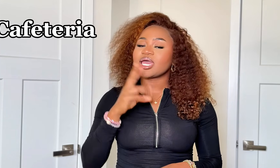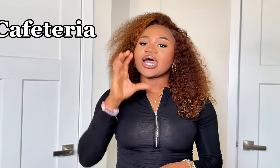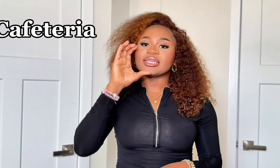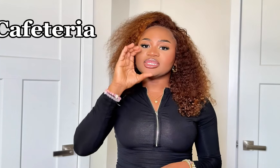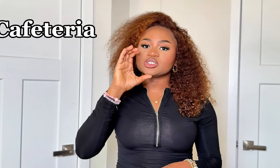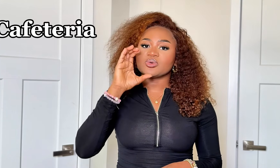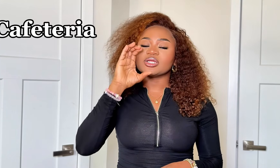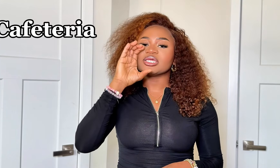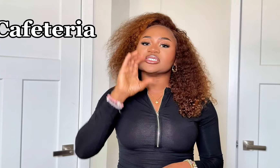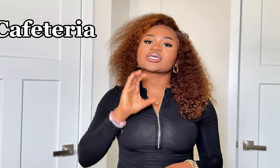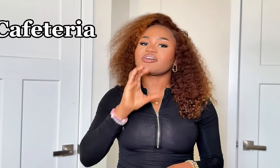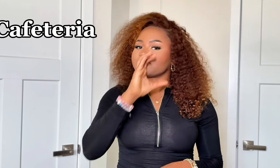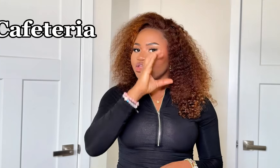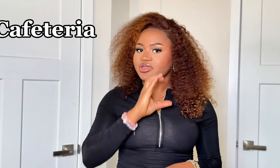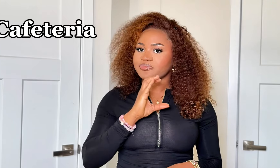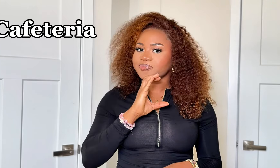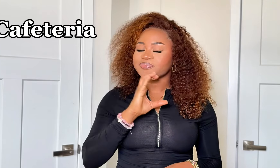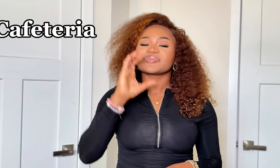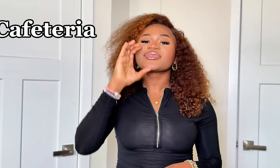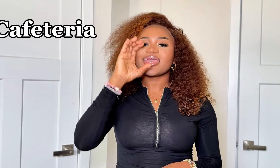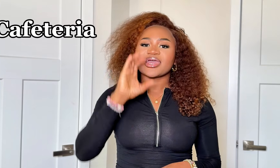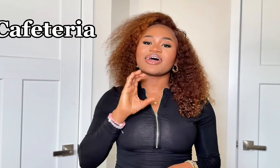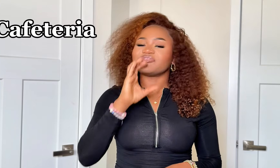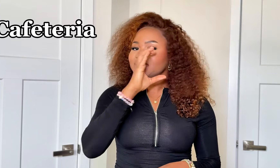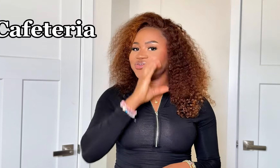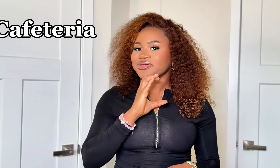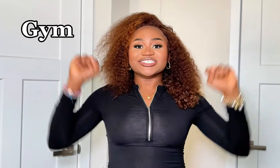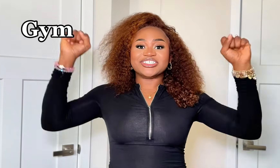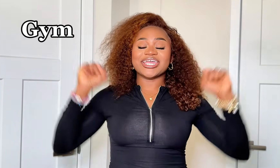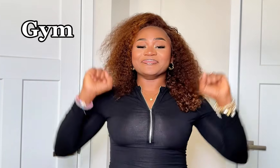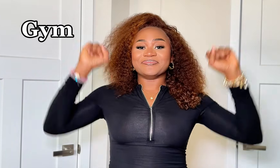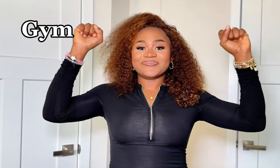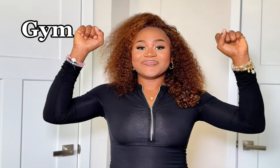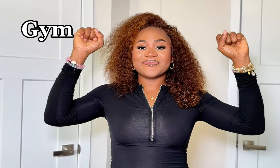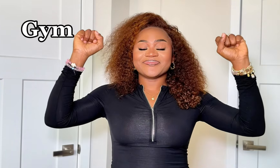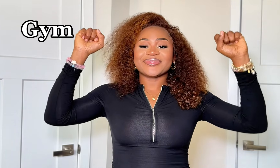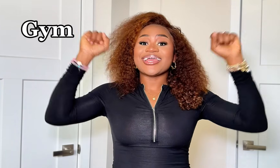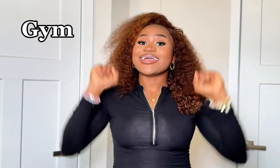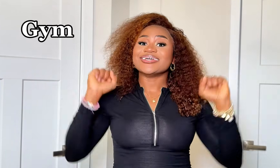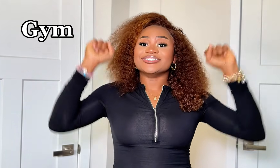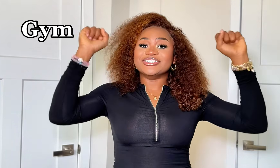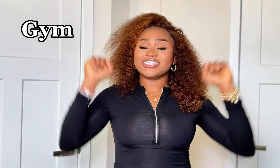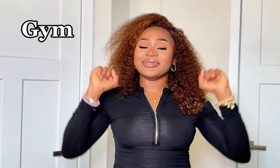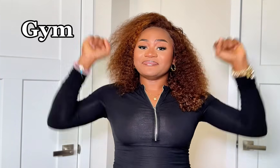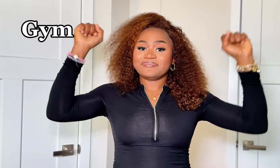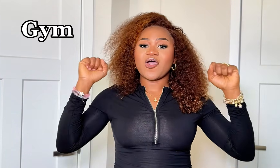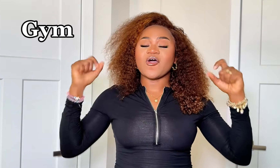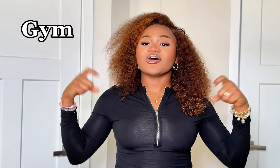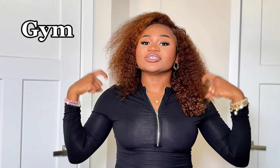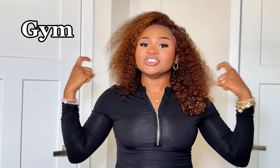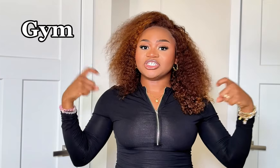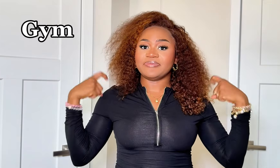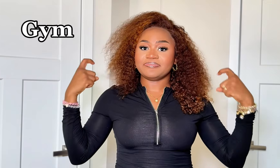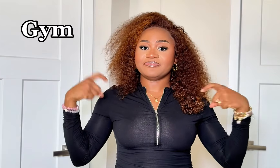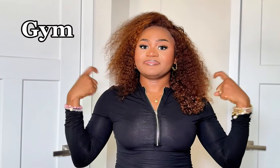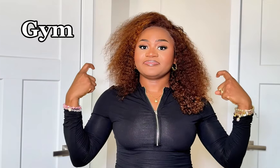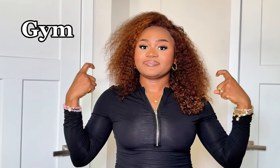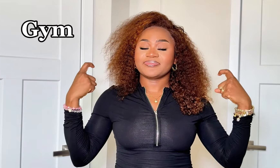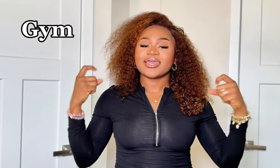and this one is cafeteria. Cafeteria. Gym. Gym or gym.